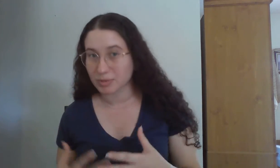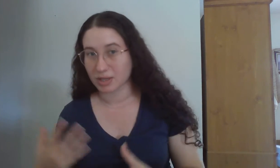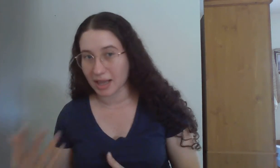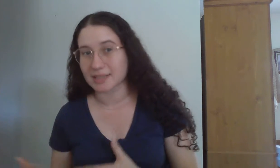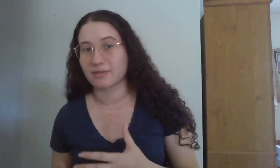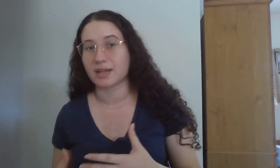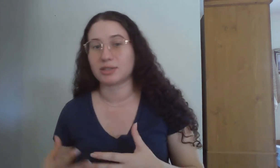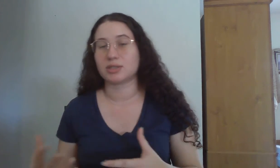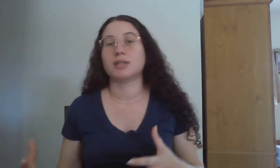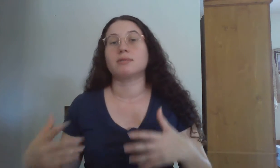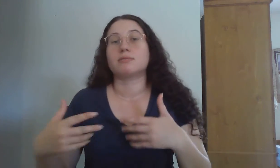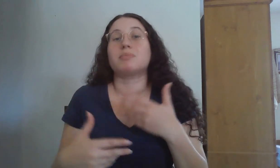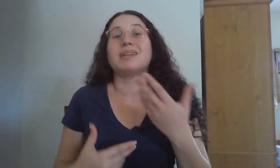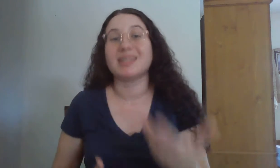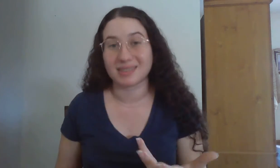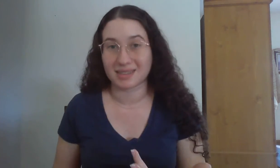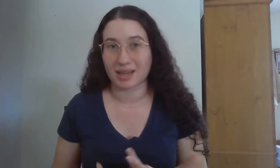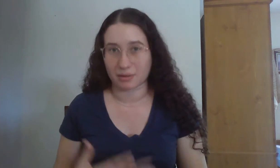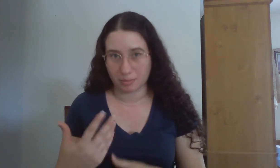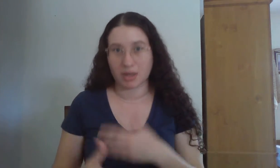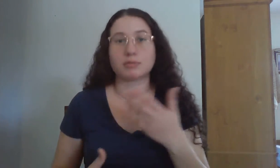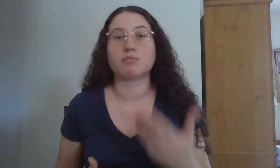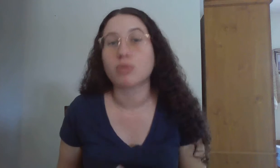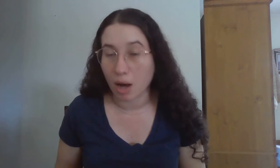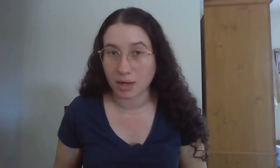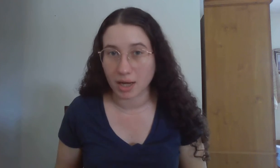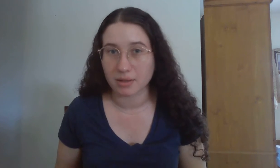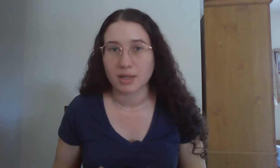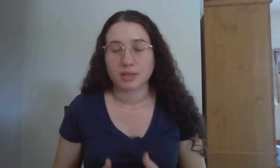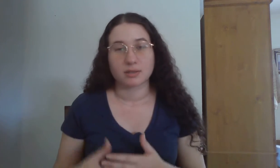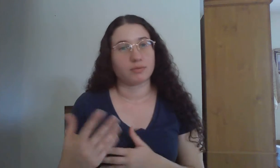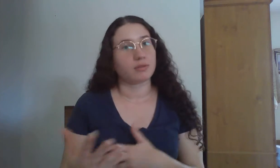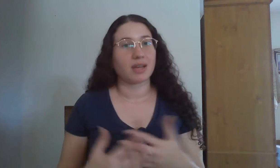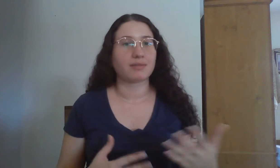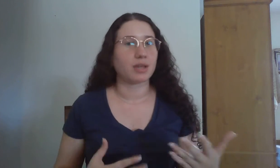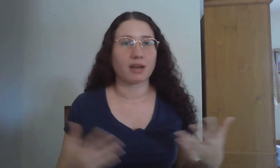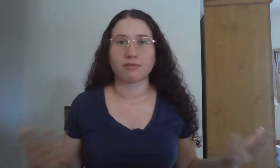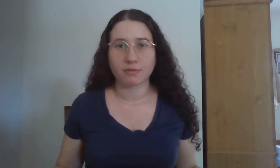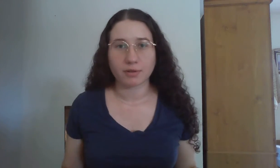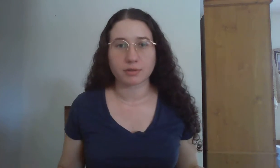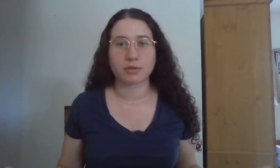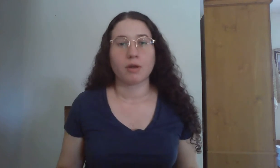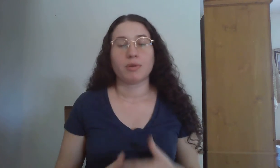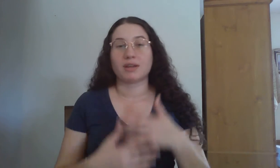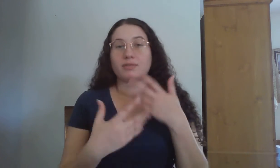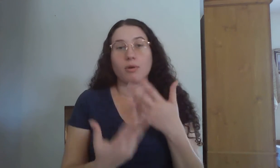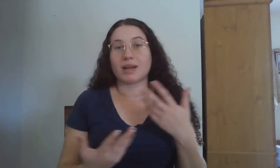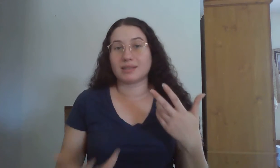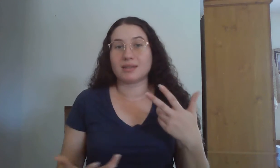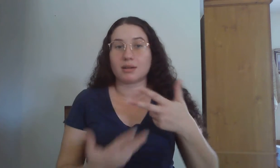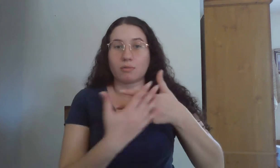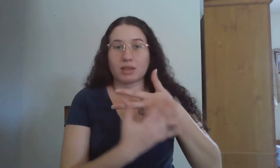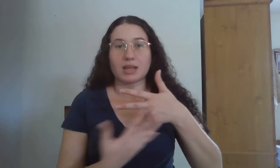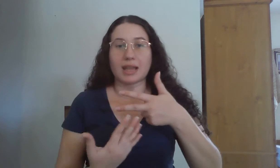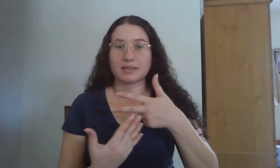the classifiers replace the noun. It becomes a pronoun. So if we don't have the noun first, we have no idea what the